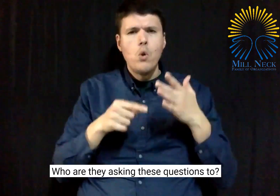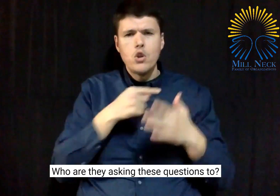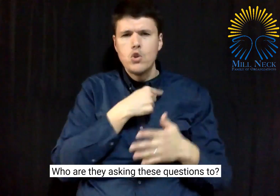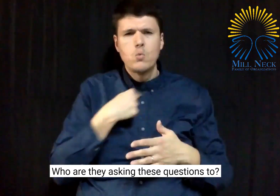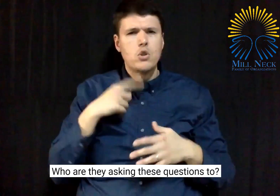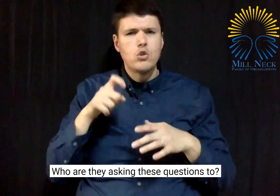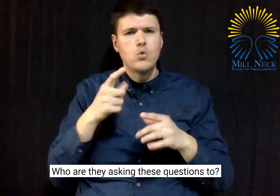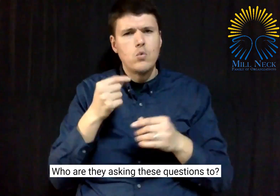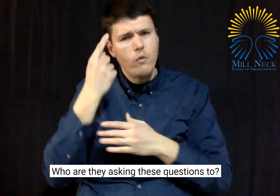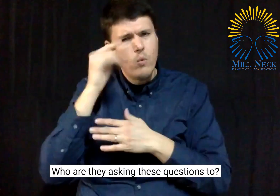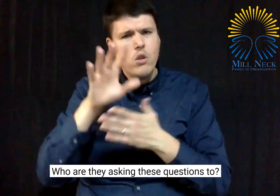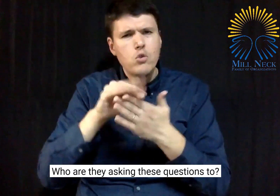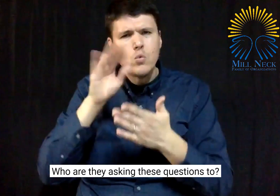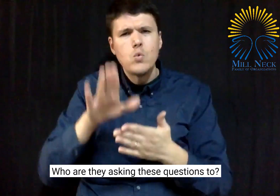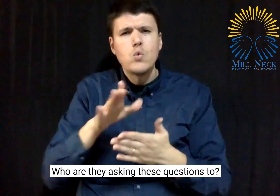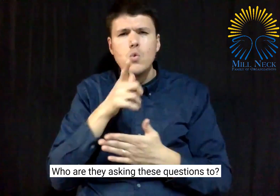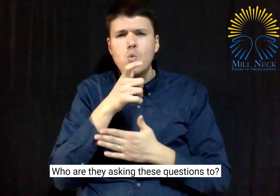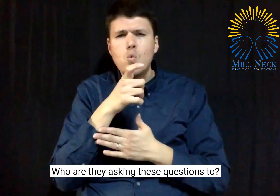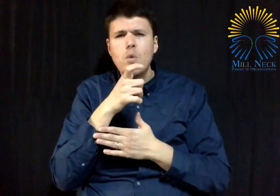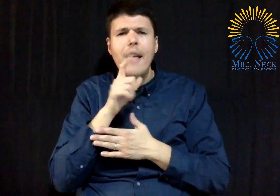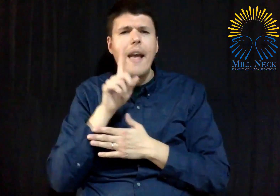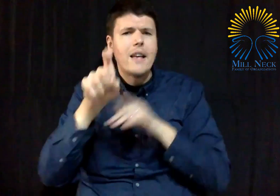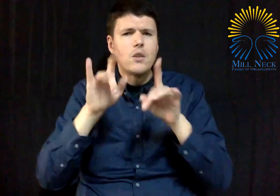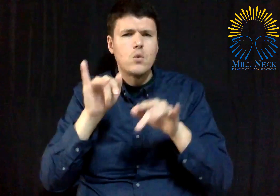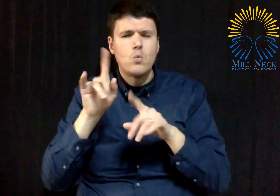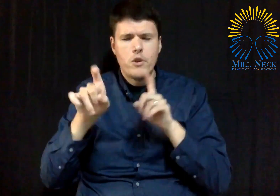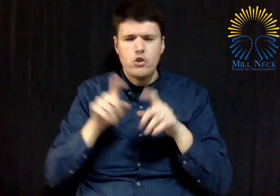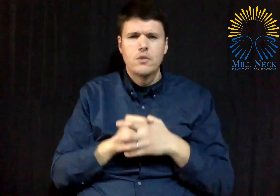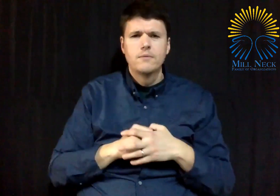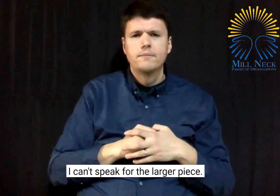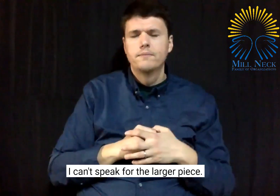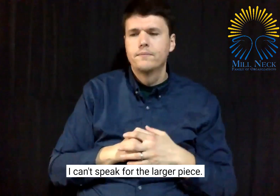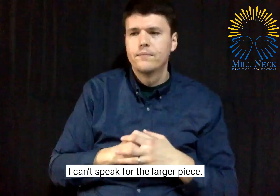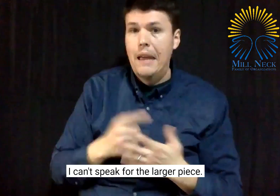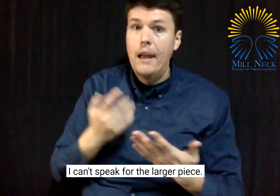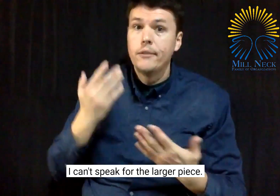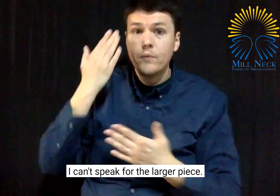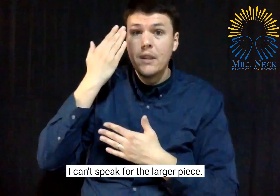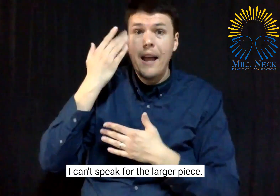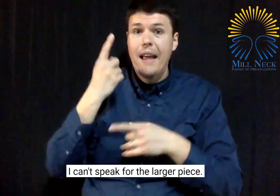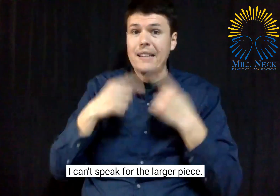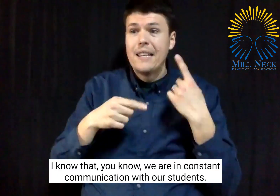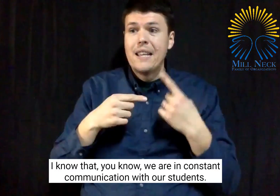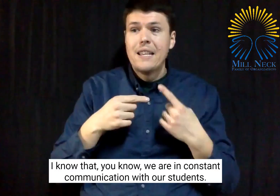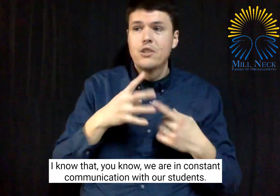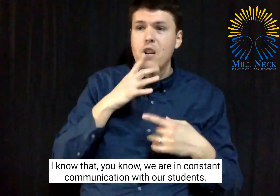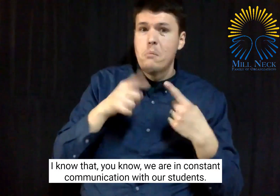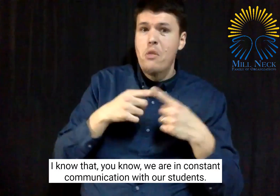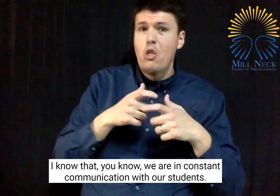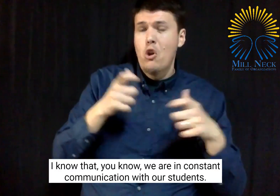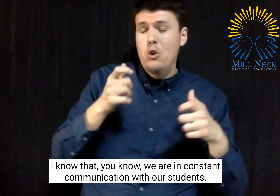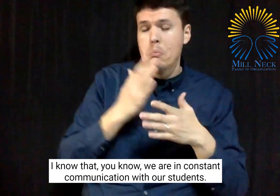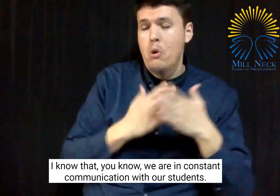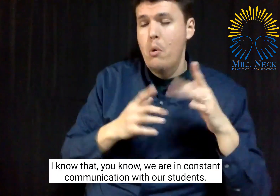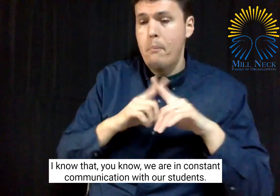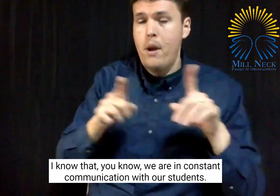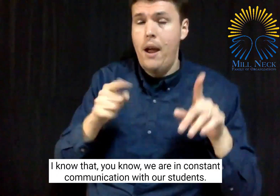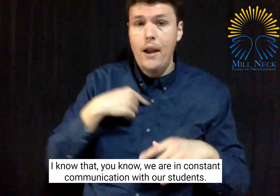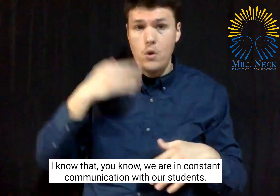are they asking these questions to? I can't speak for the larger piece. I know that, we are in